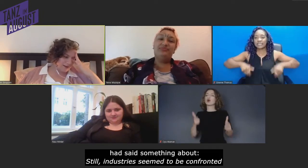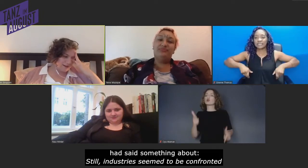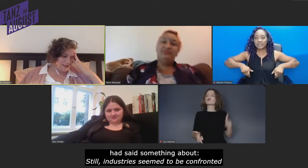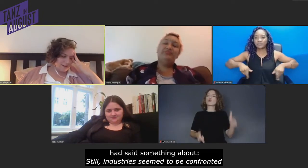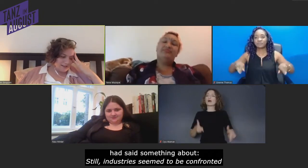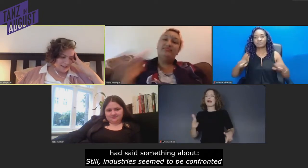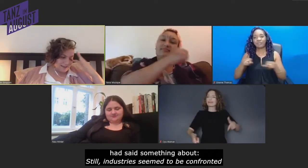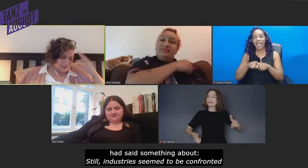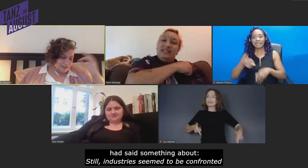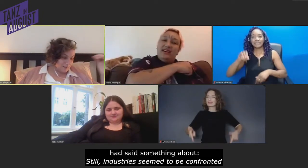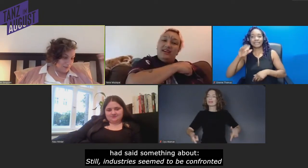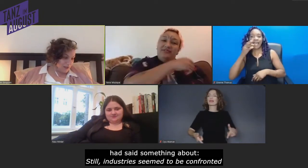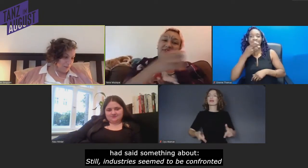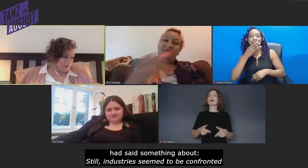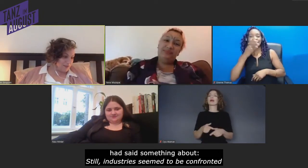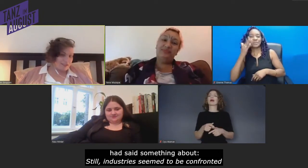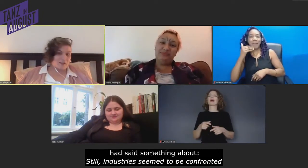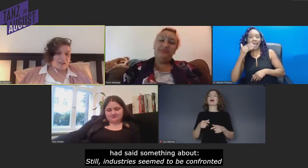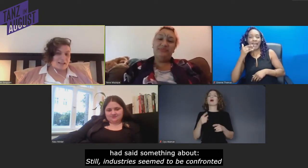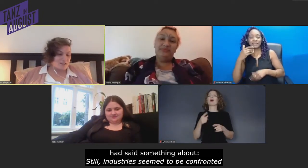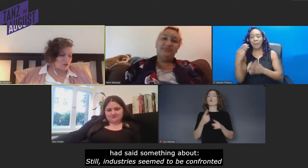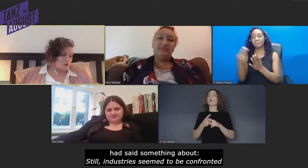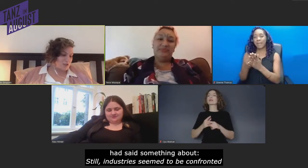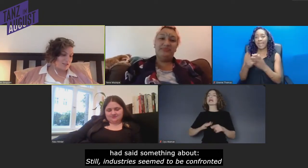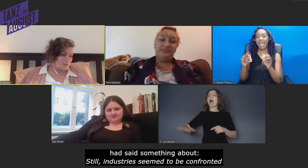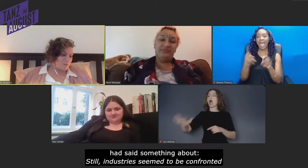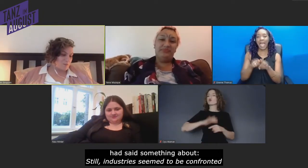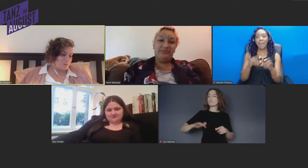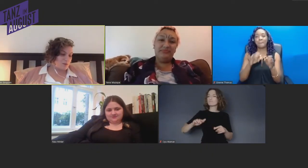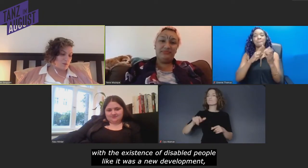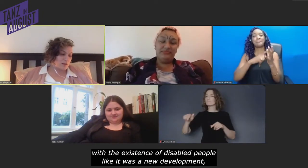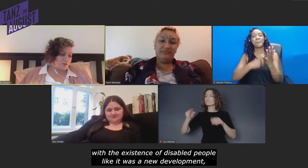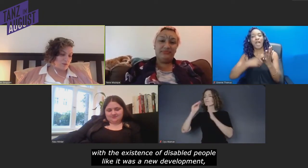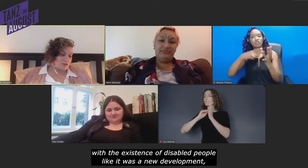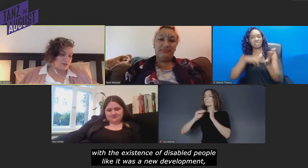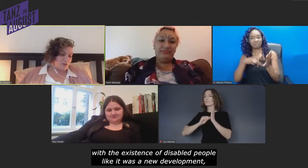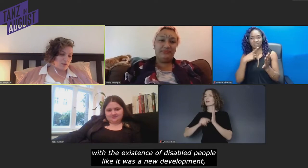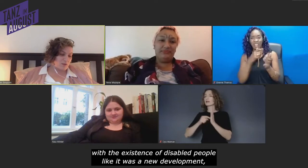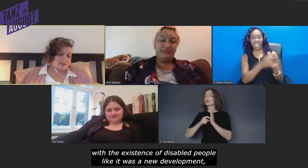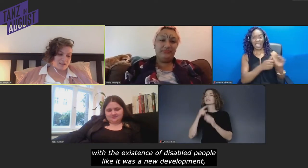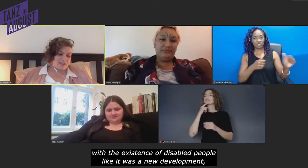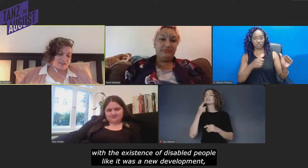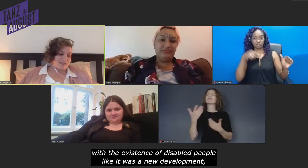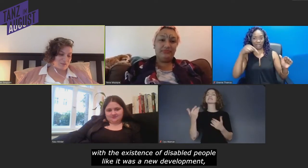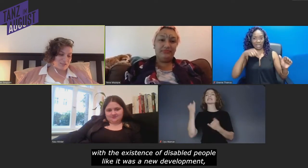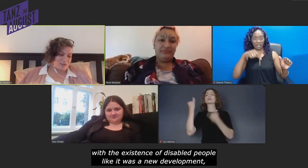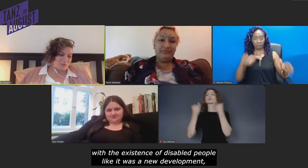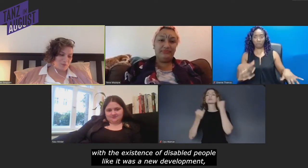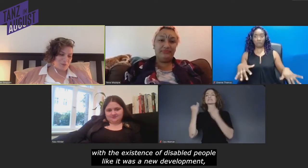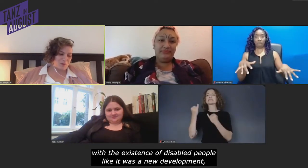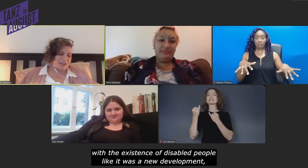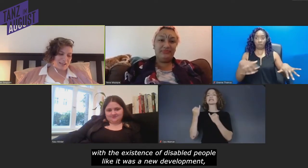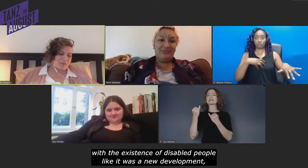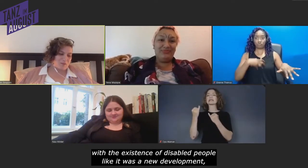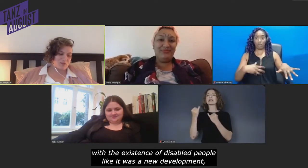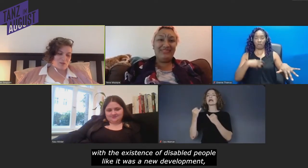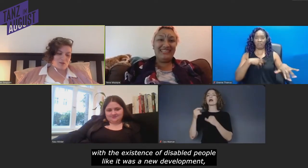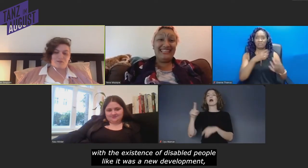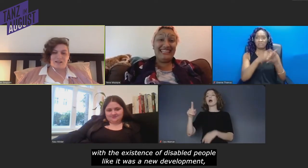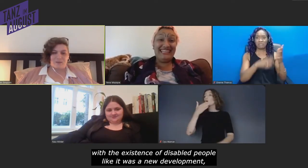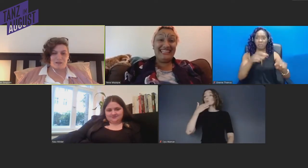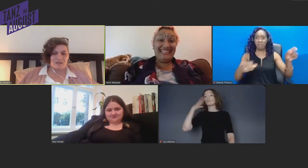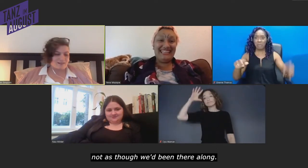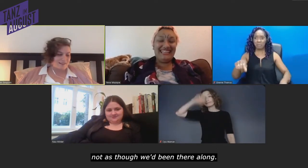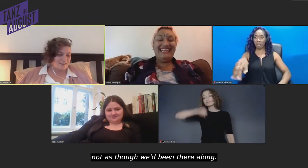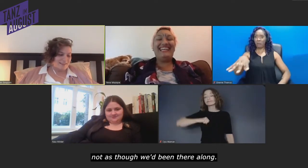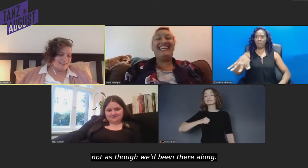Barbaran had said something about still industries seem to be confronted with the existence of disabled people like it was a new